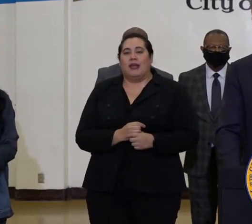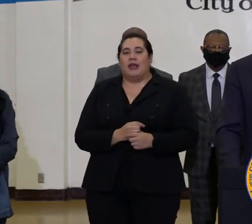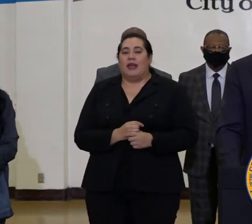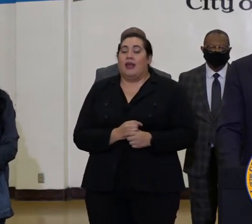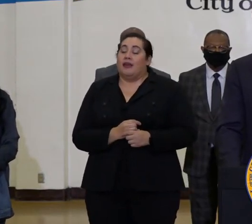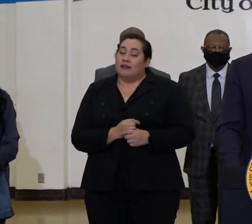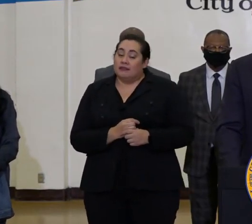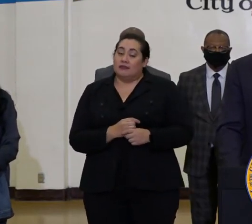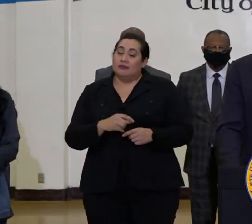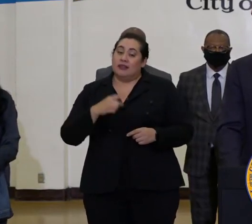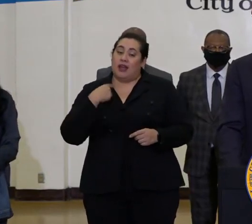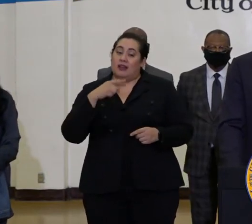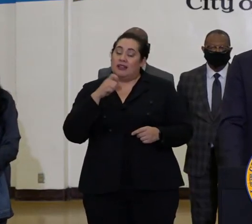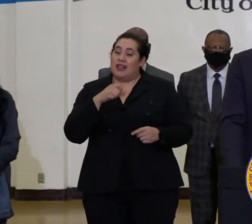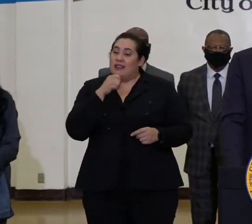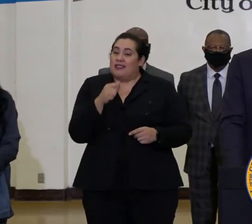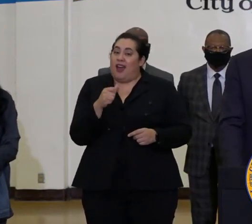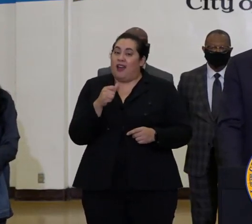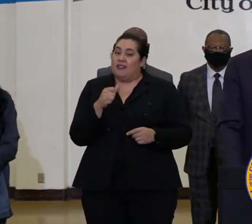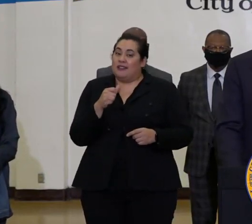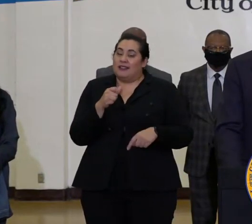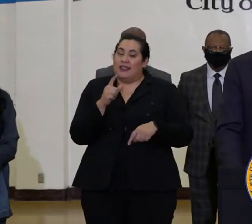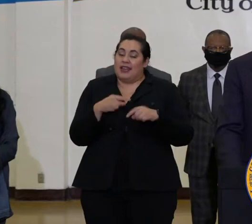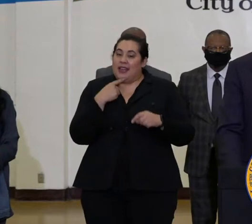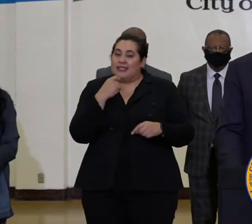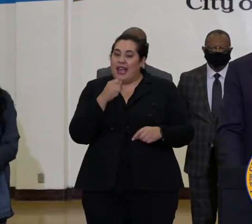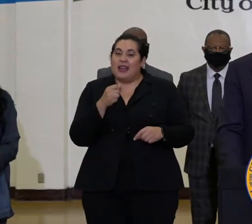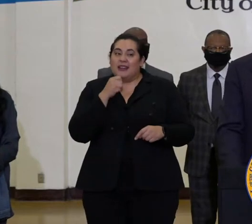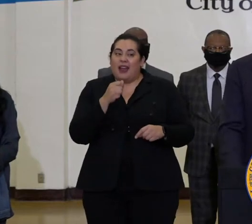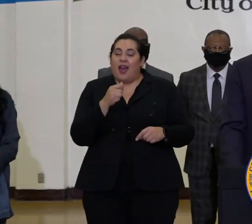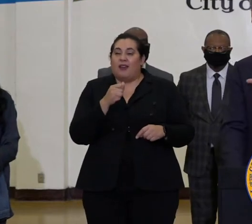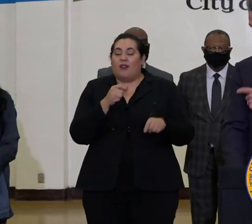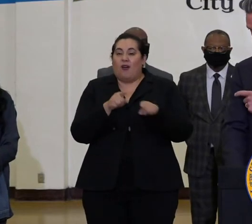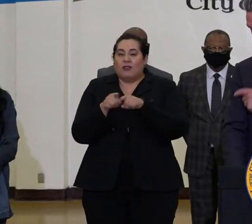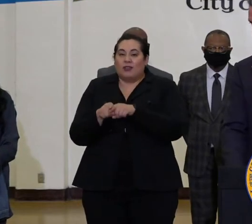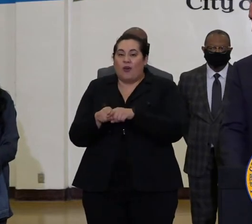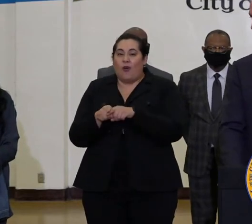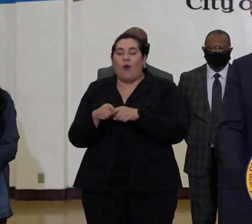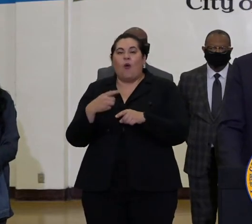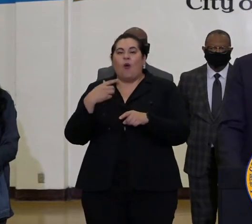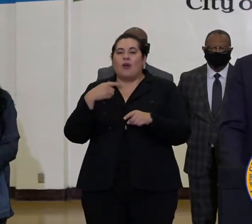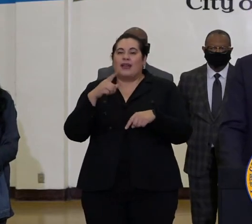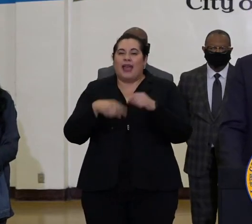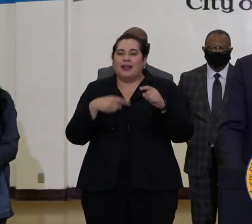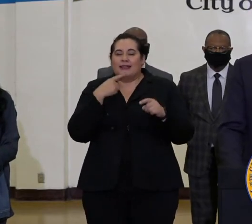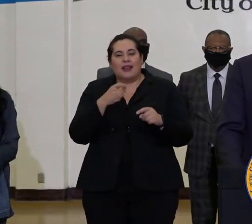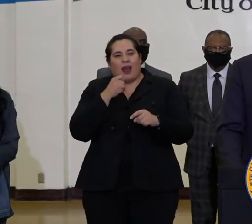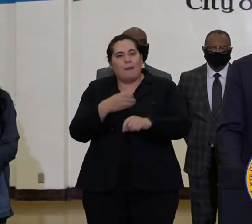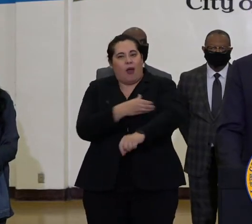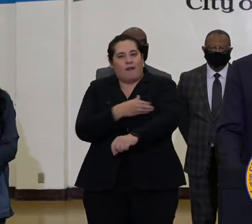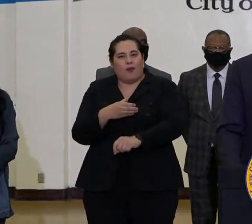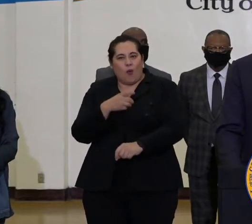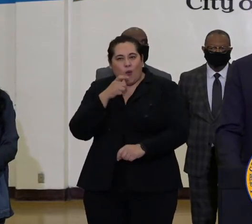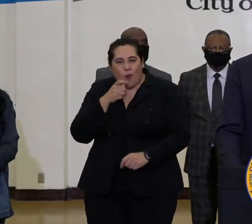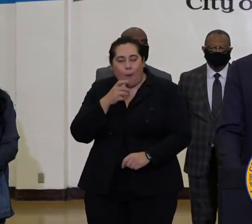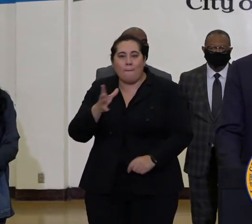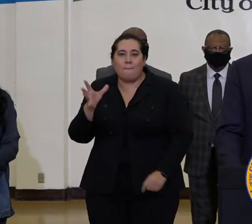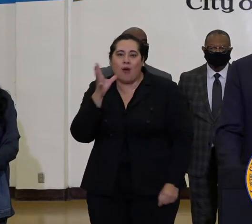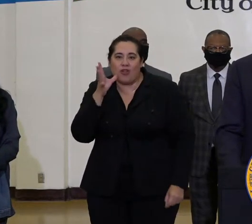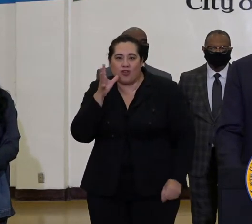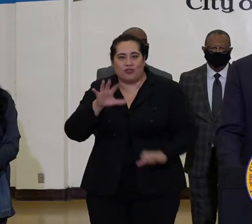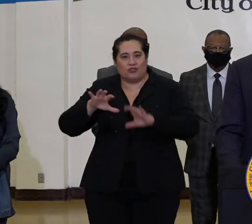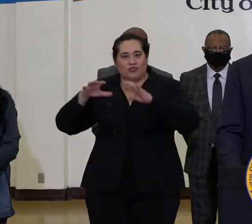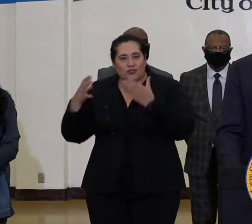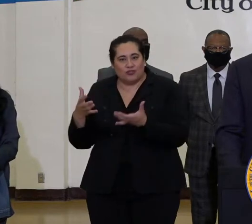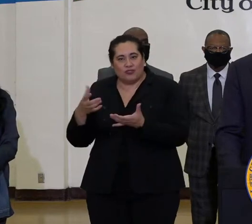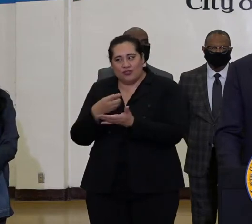of which by the most powerful force on planet Earth, mothers, that